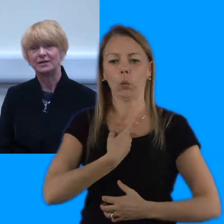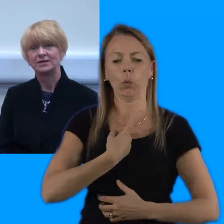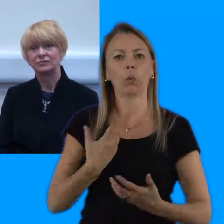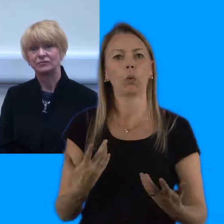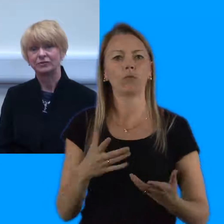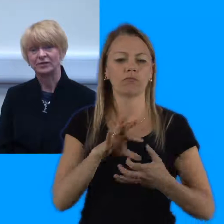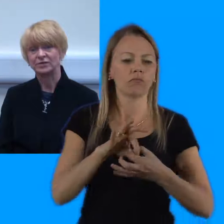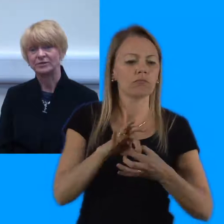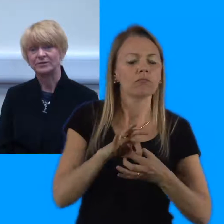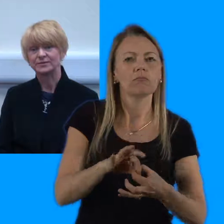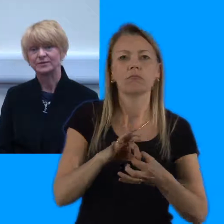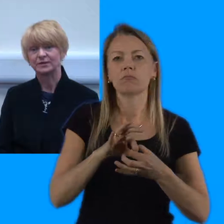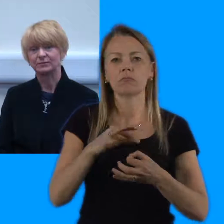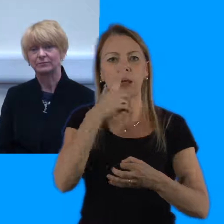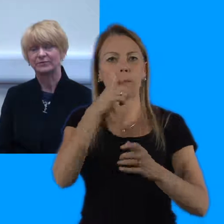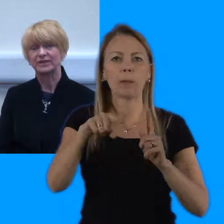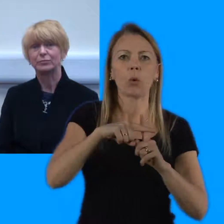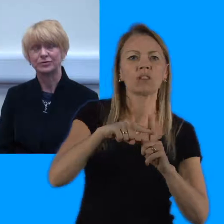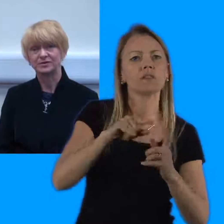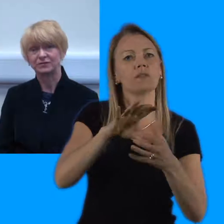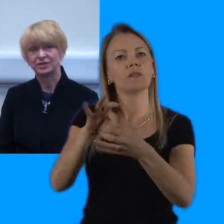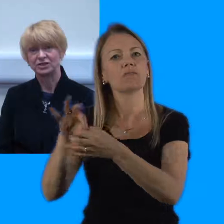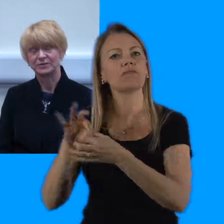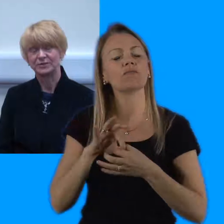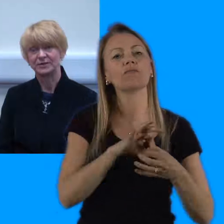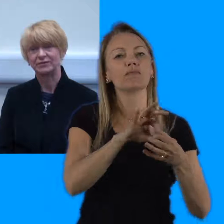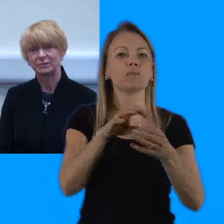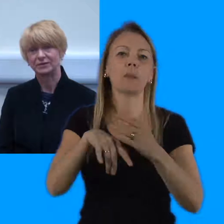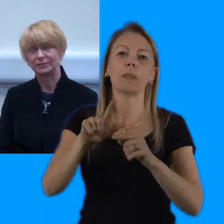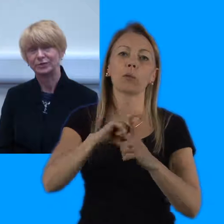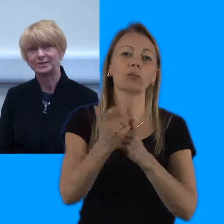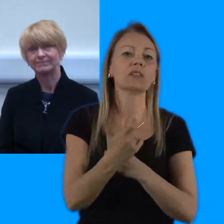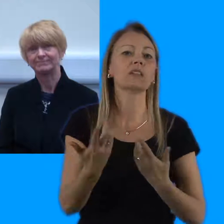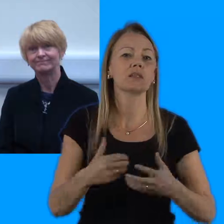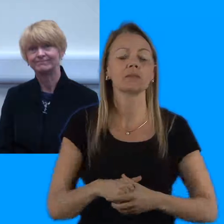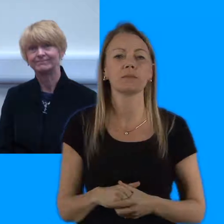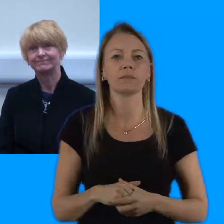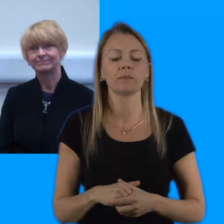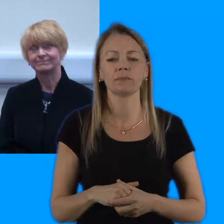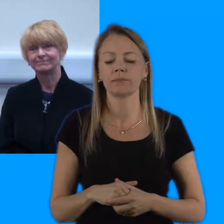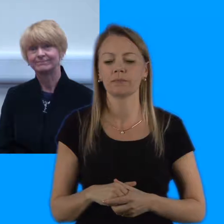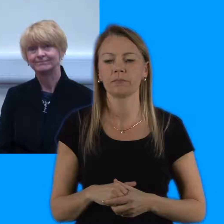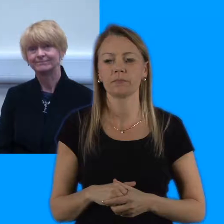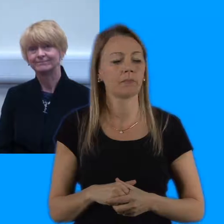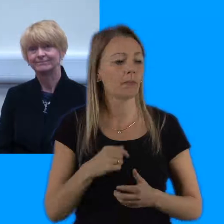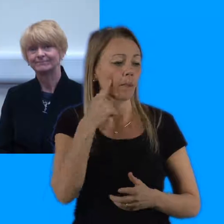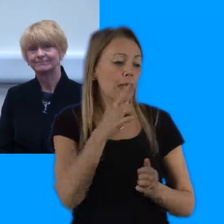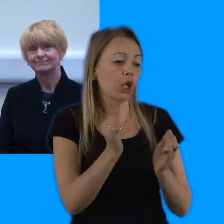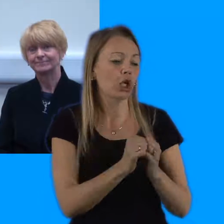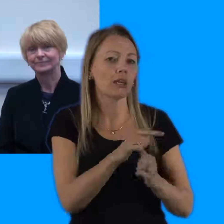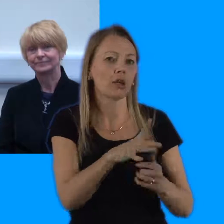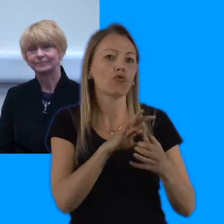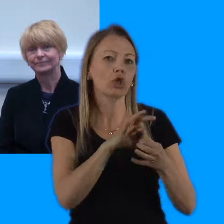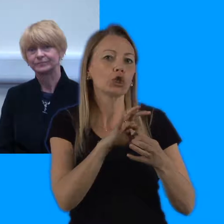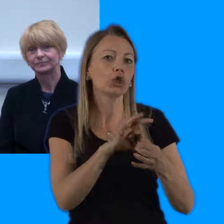are, and relationships, very positive relationships with everyone in the community. I think what Kathleen